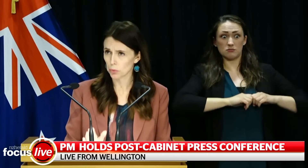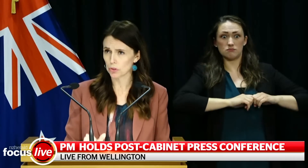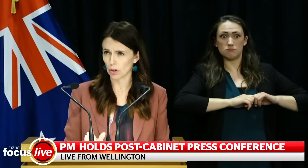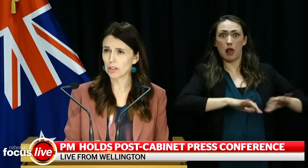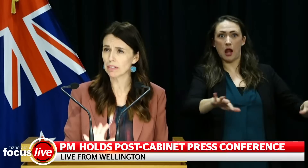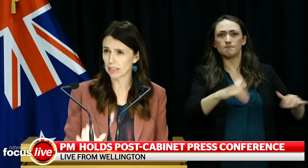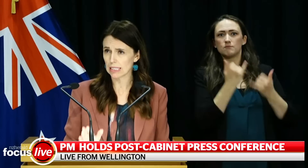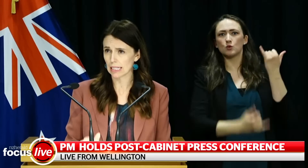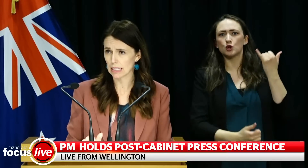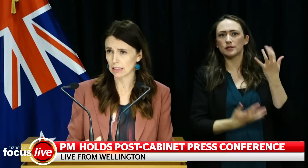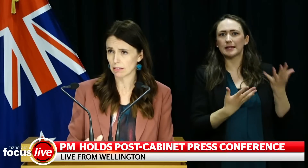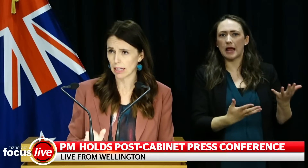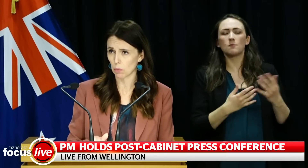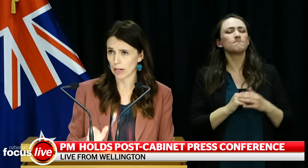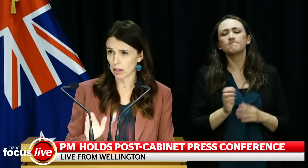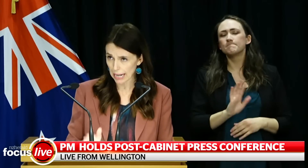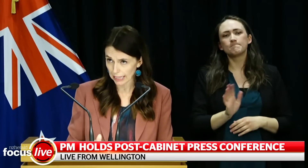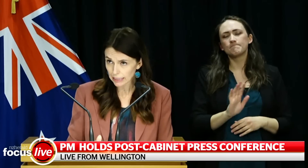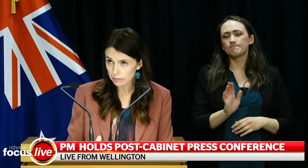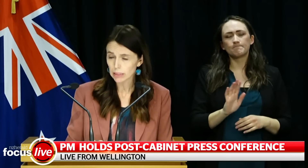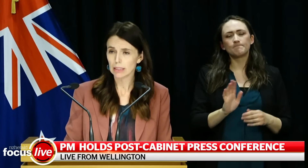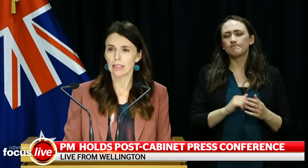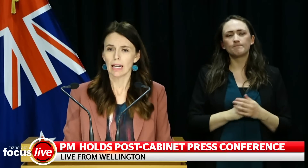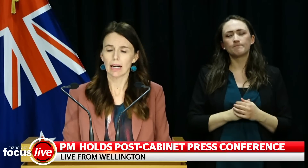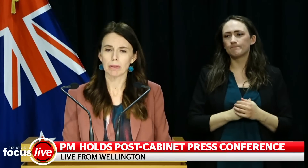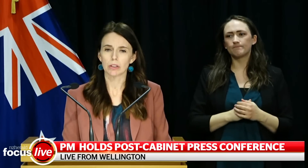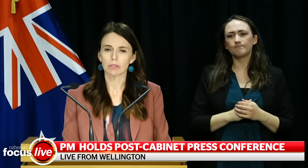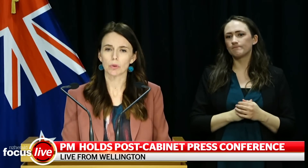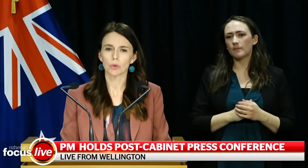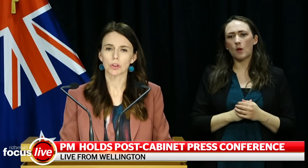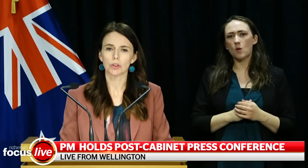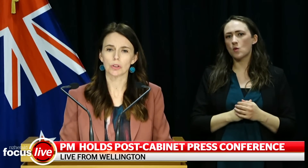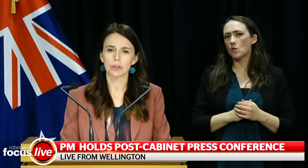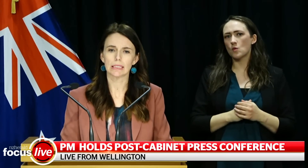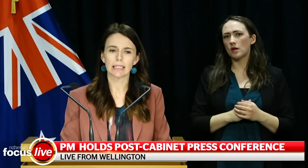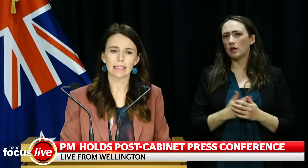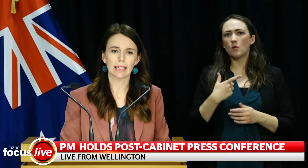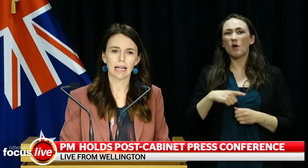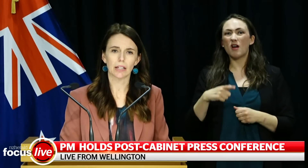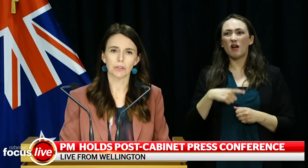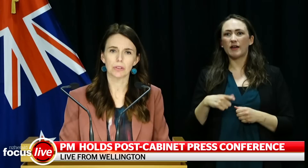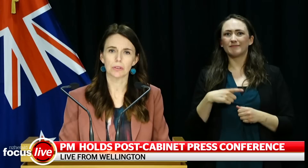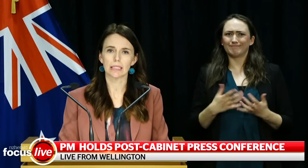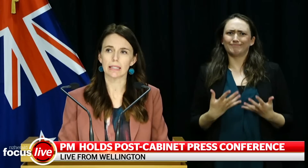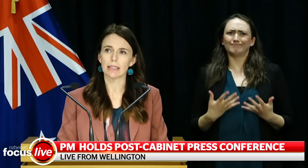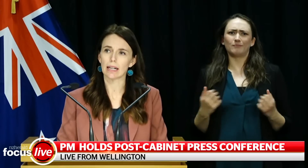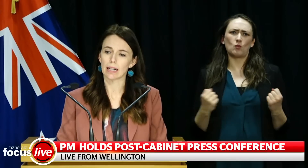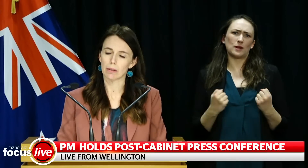have thought so, given the season that we're in, because of course you do see